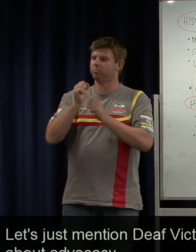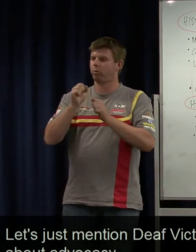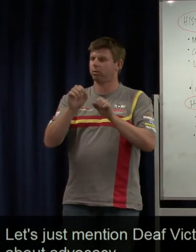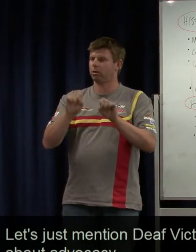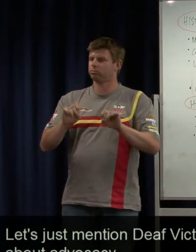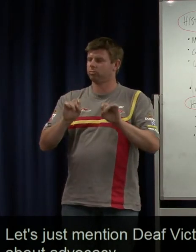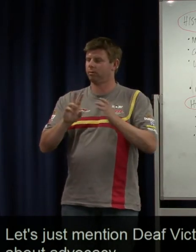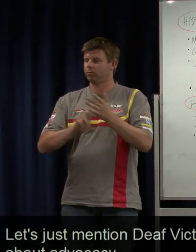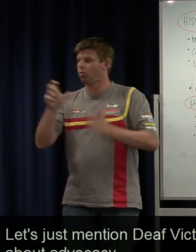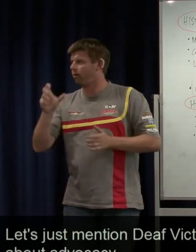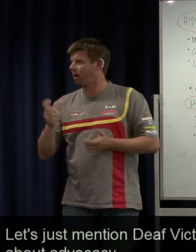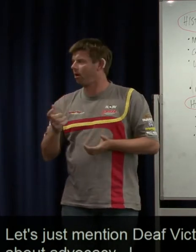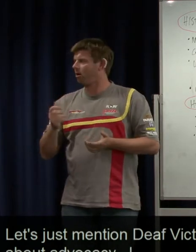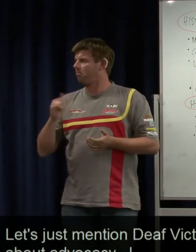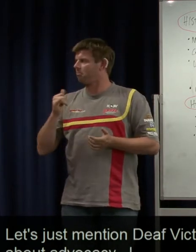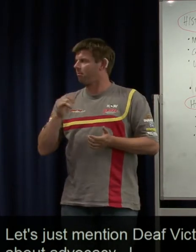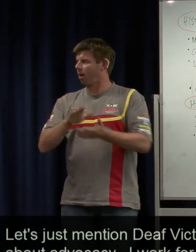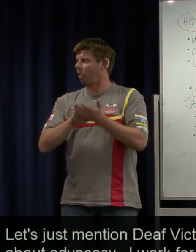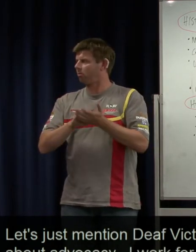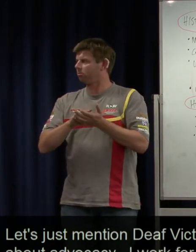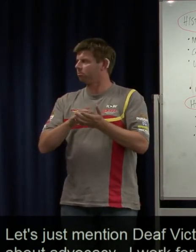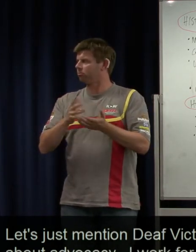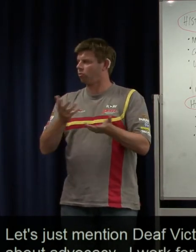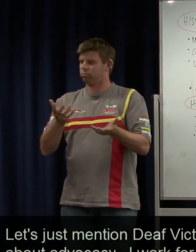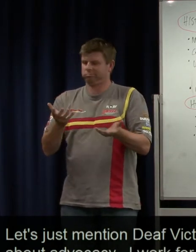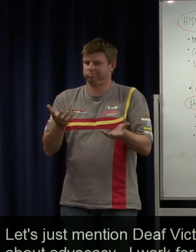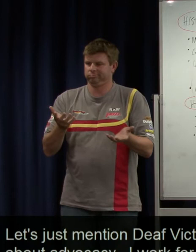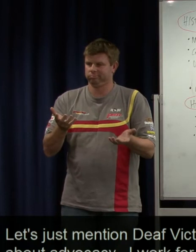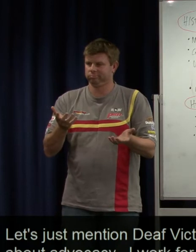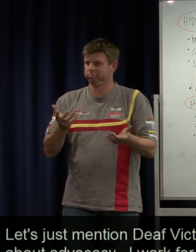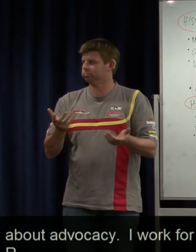I work for Deaf Sports and Rec Victoria, so helping